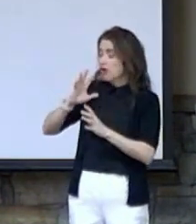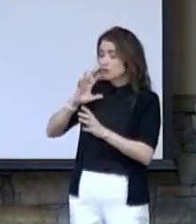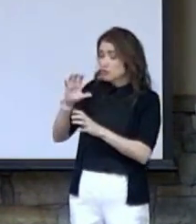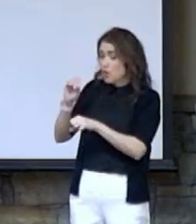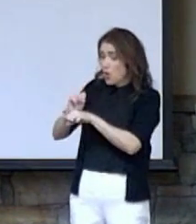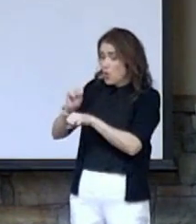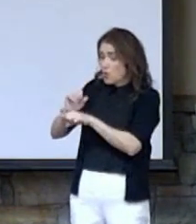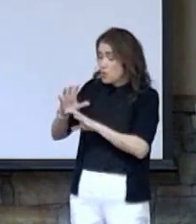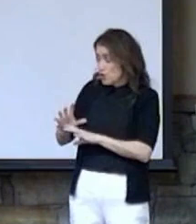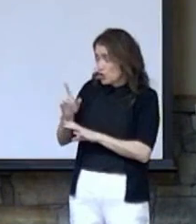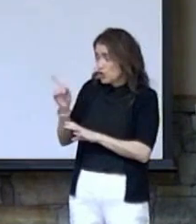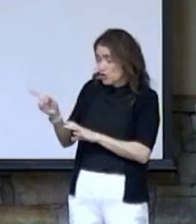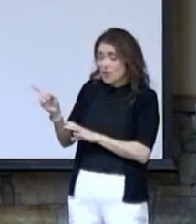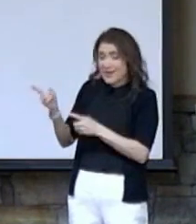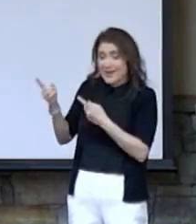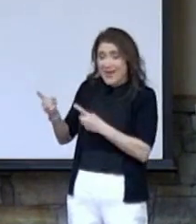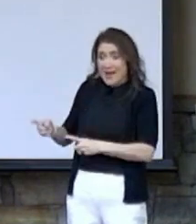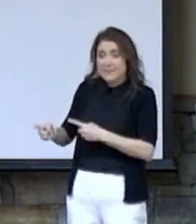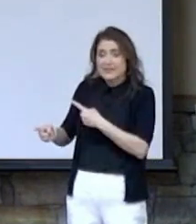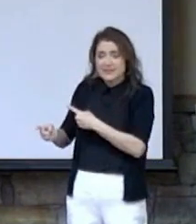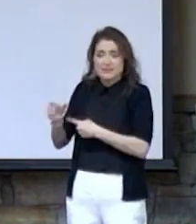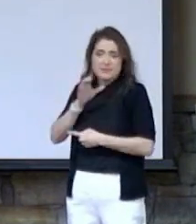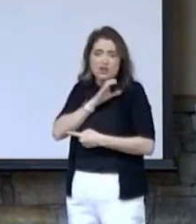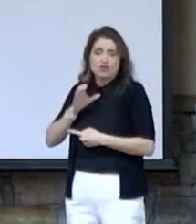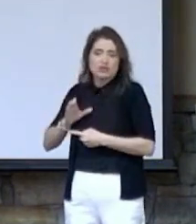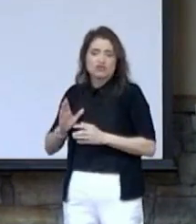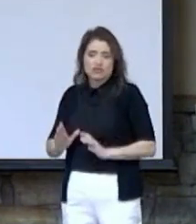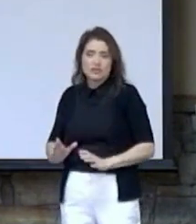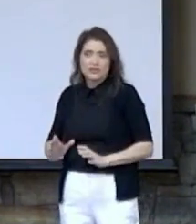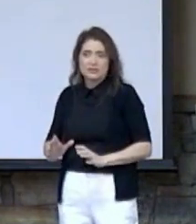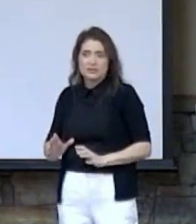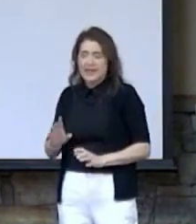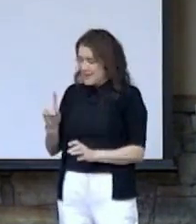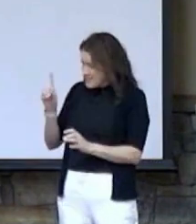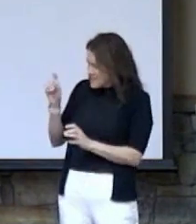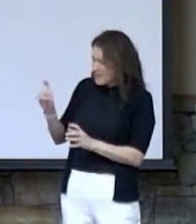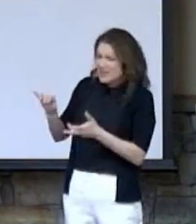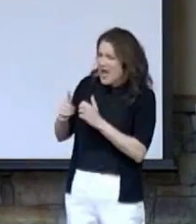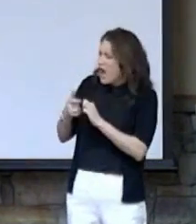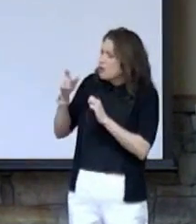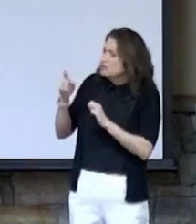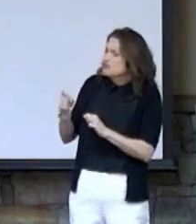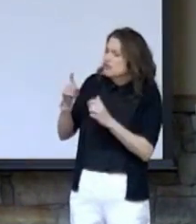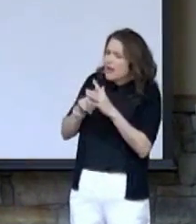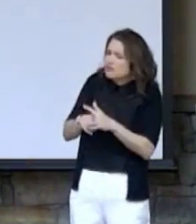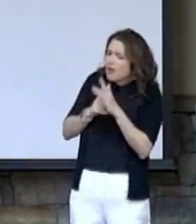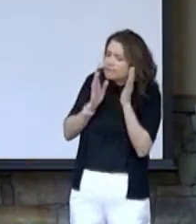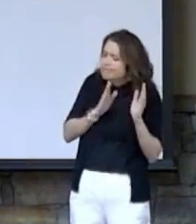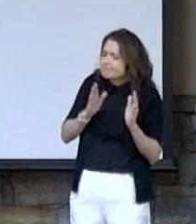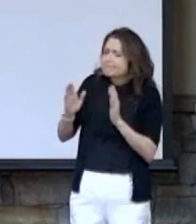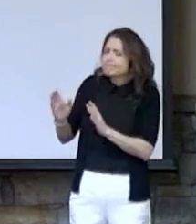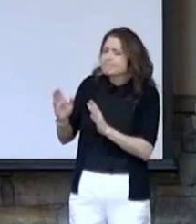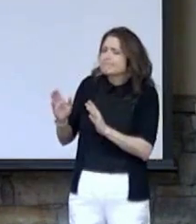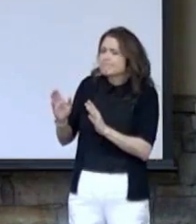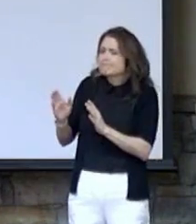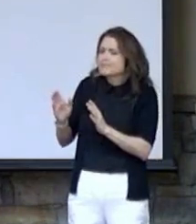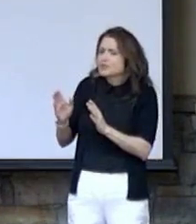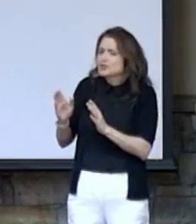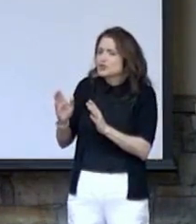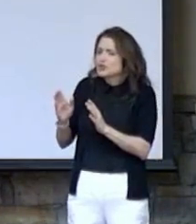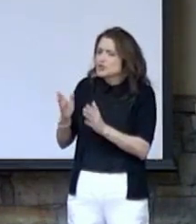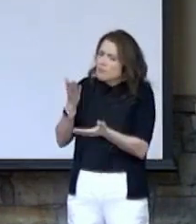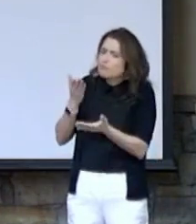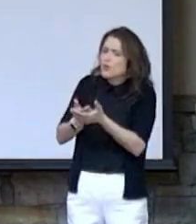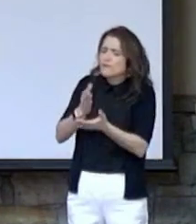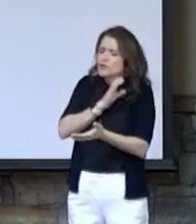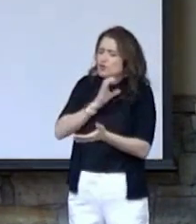that co-worker happens to be a Christian, and he's asking him, how should I go about my endeavor to disprove